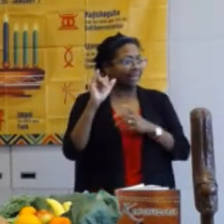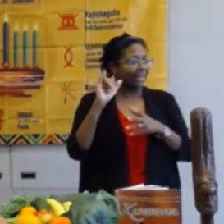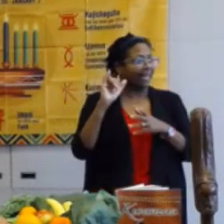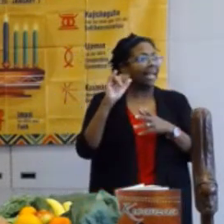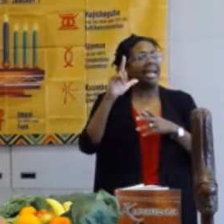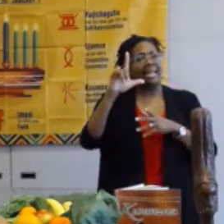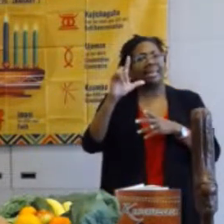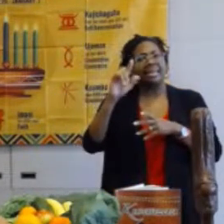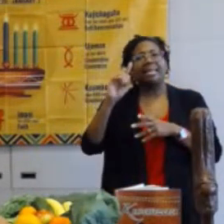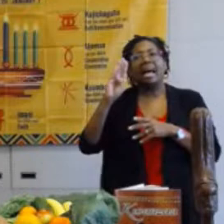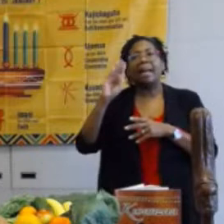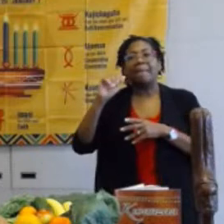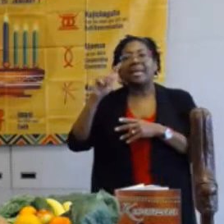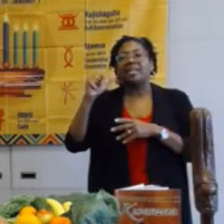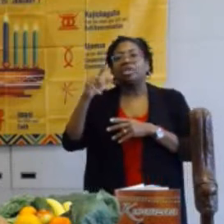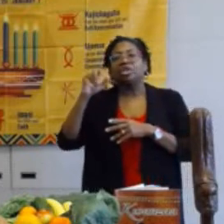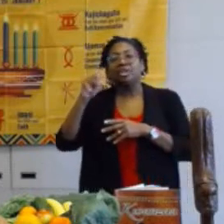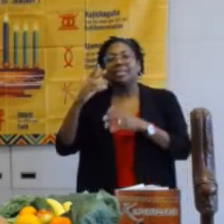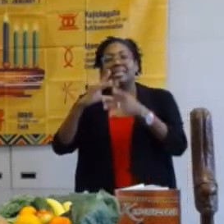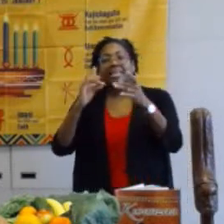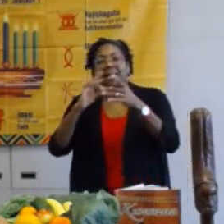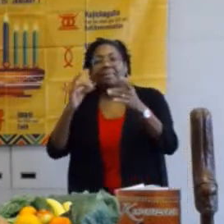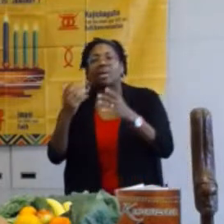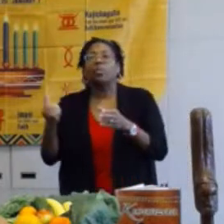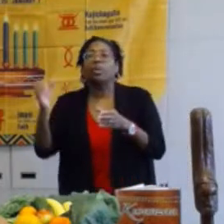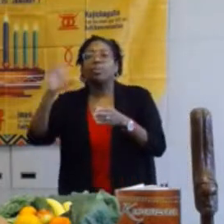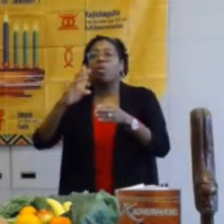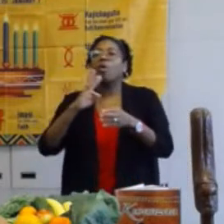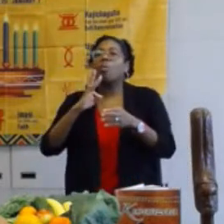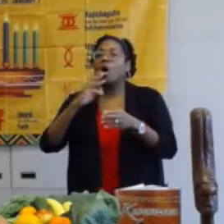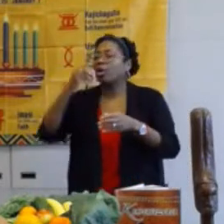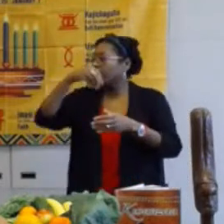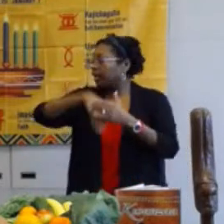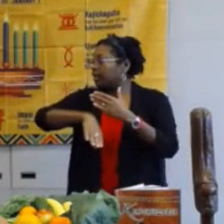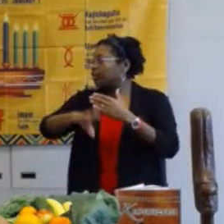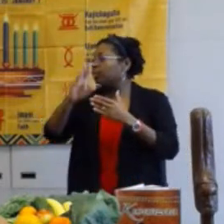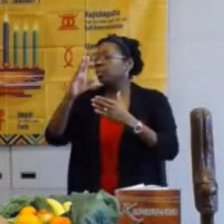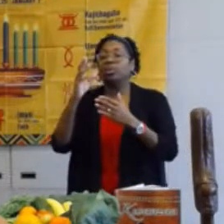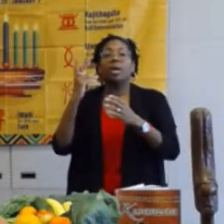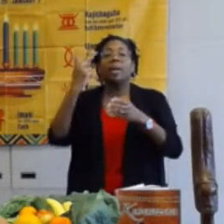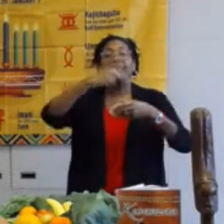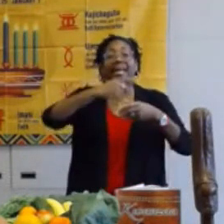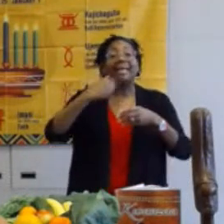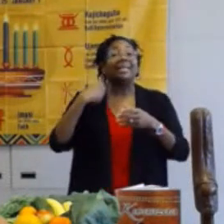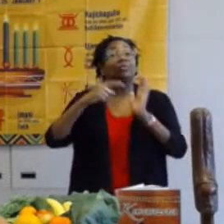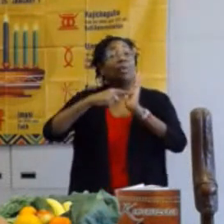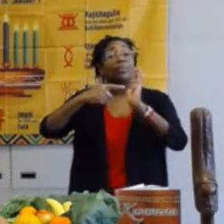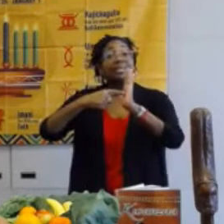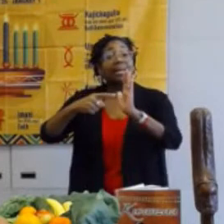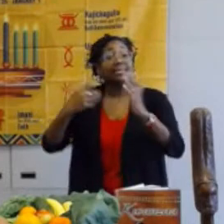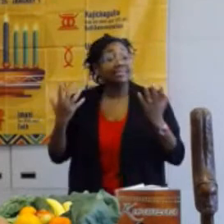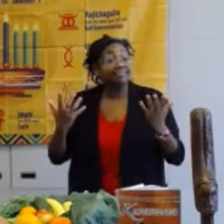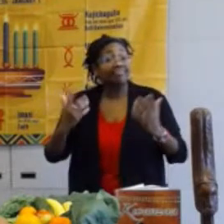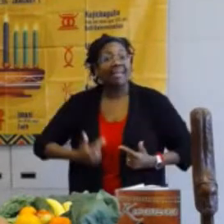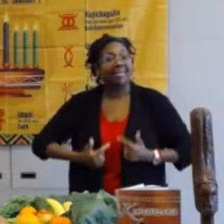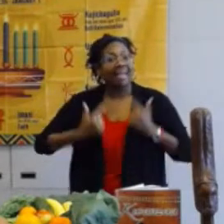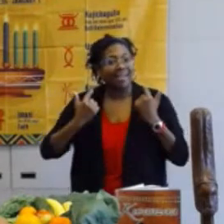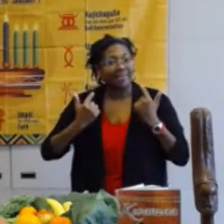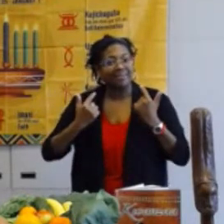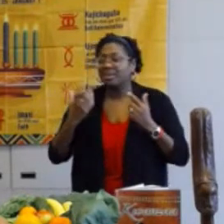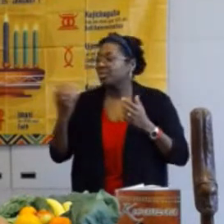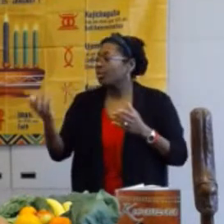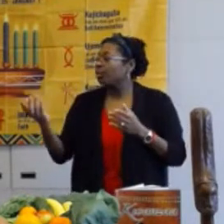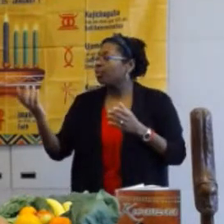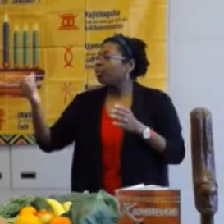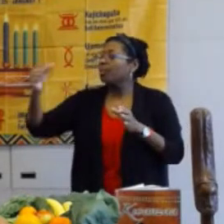we pour water. We pour it onto a plant because water represents life. And when we pour water